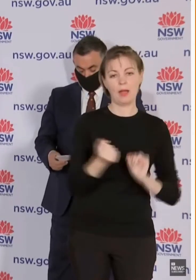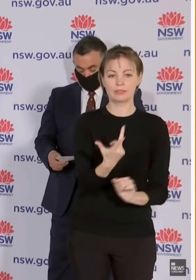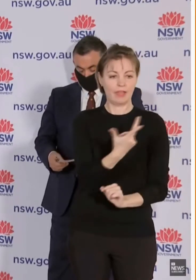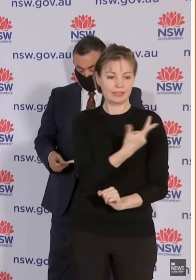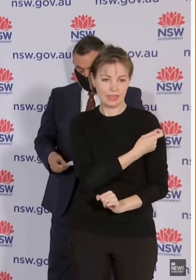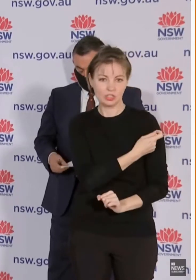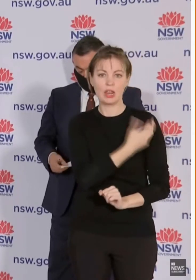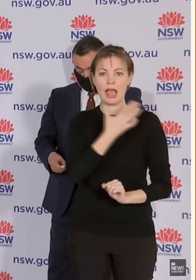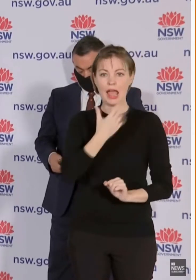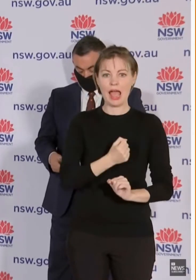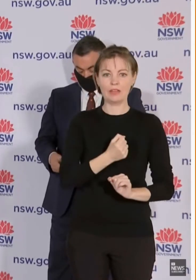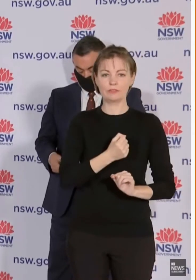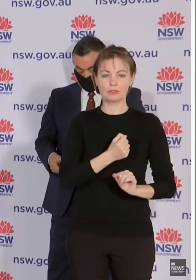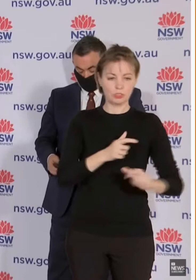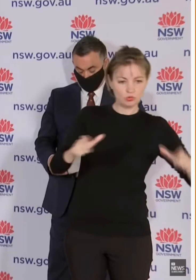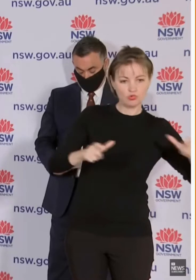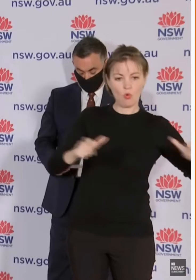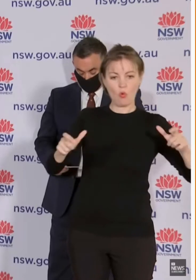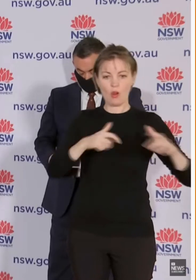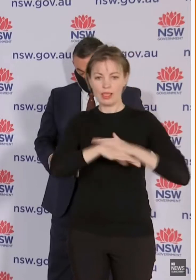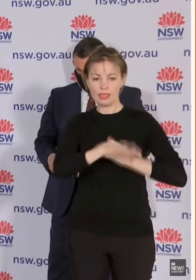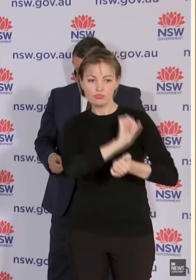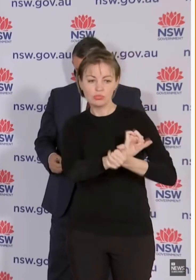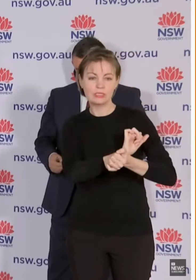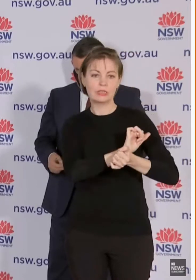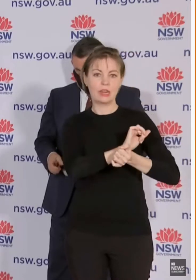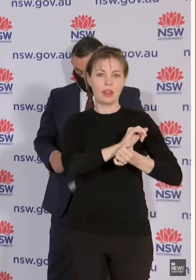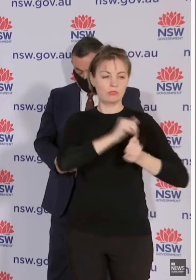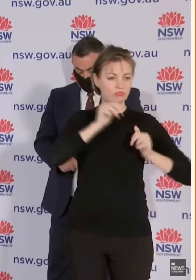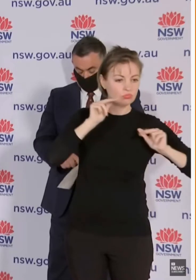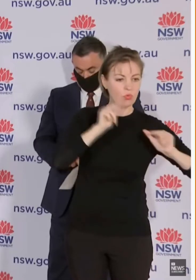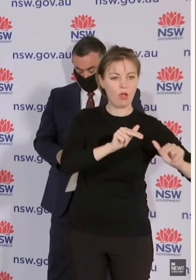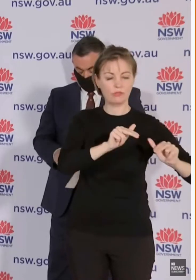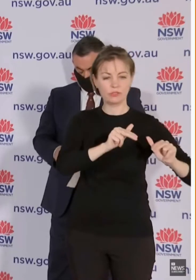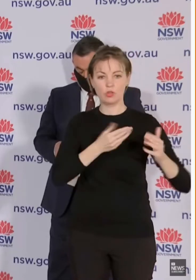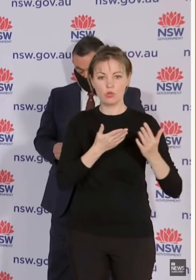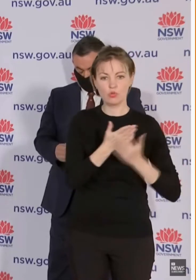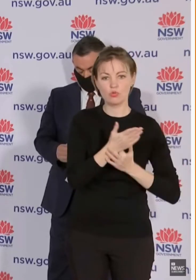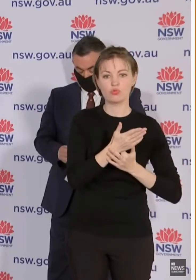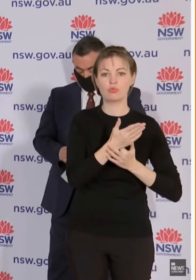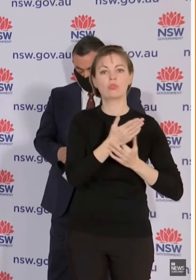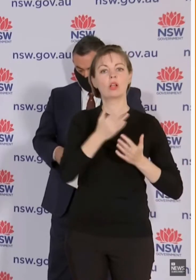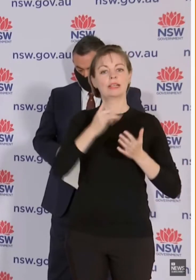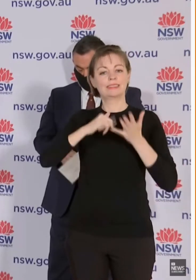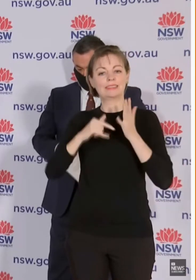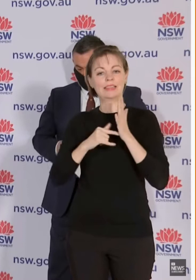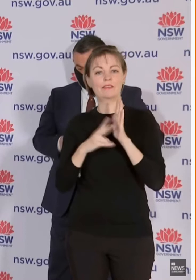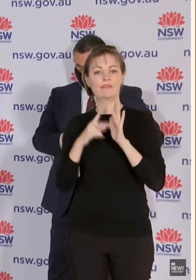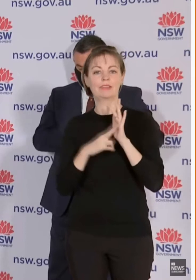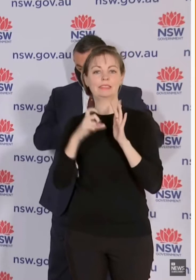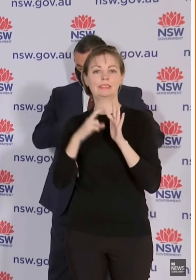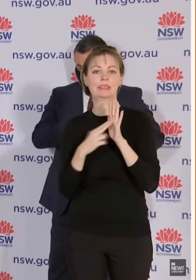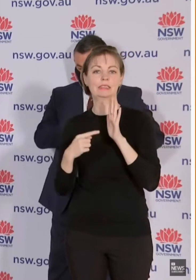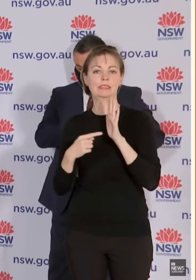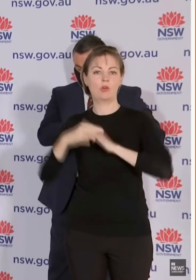site, there is clinical care being provided to all the prisoners through a virtual model supported by St Vincent's Health. So just wanted